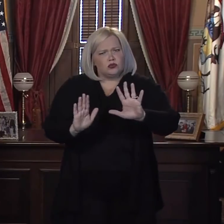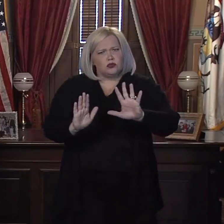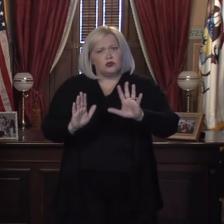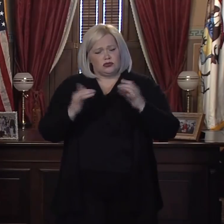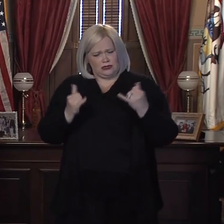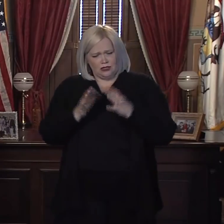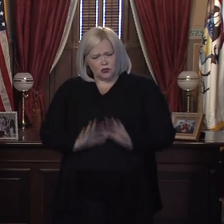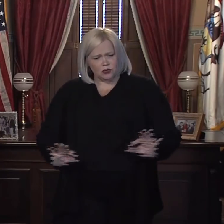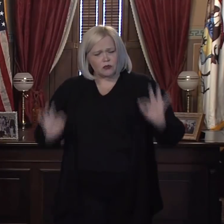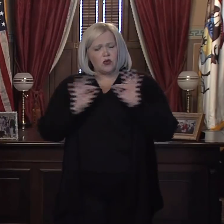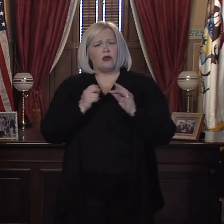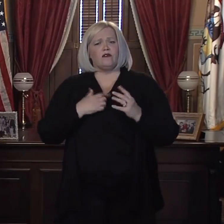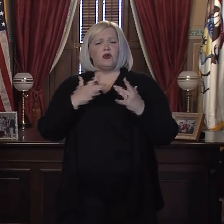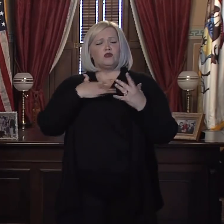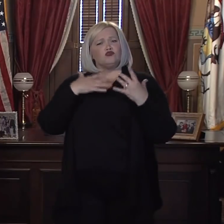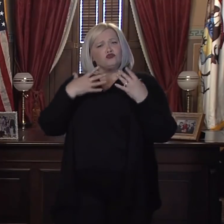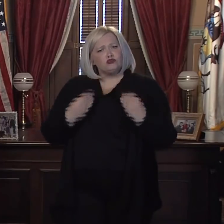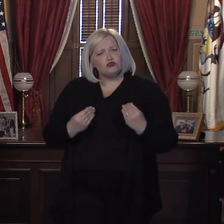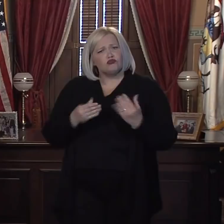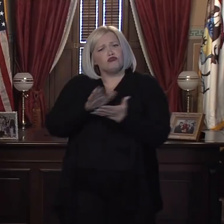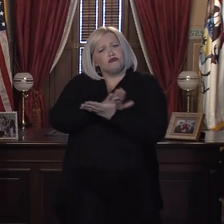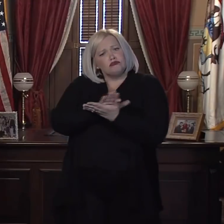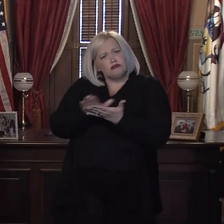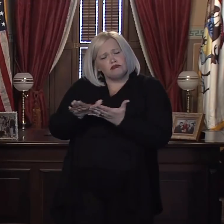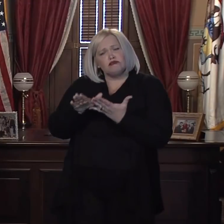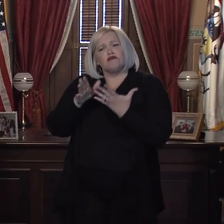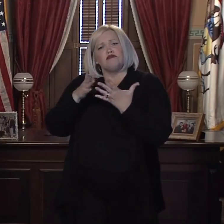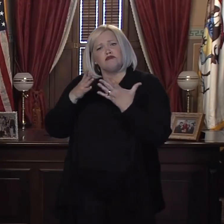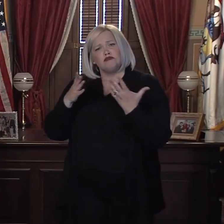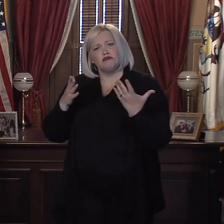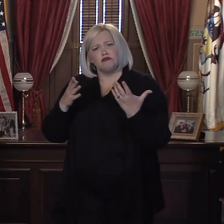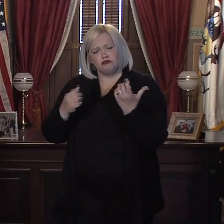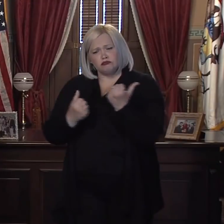really important right now. Think about the